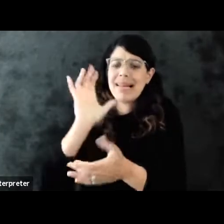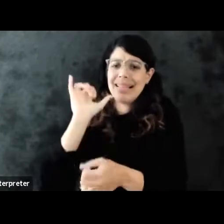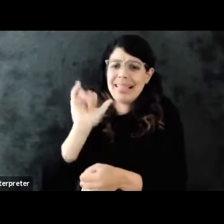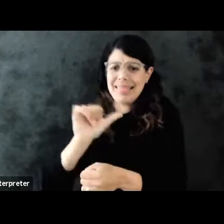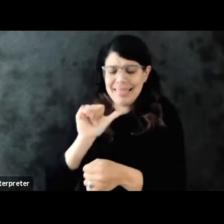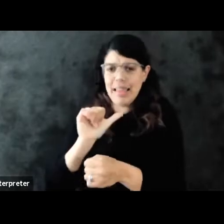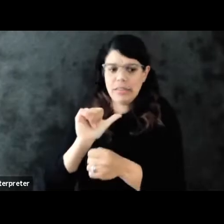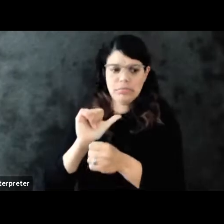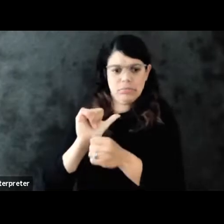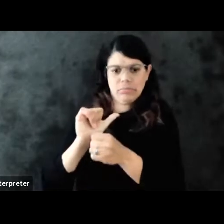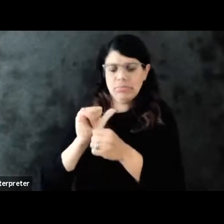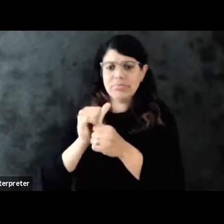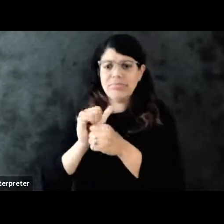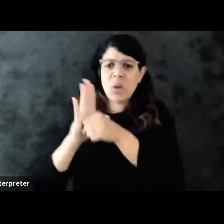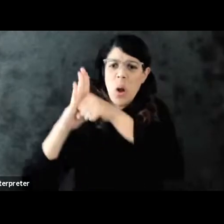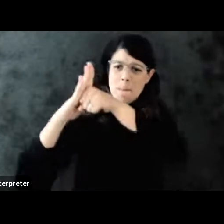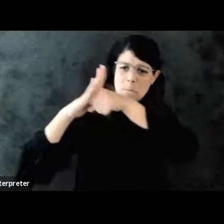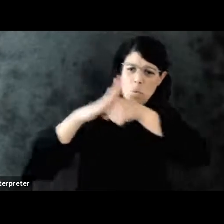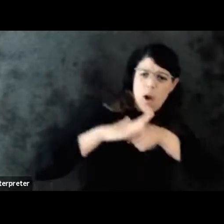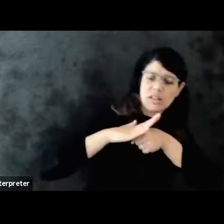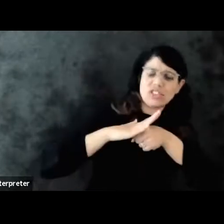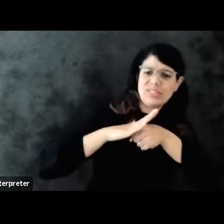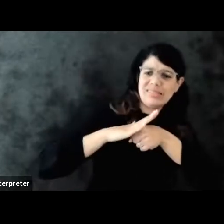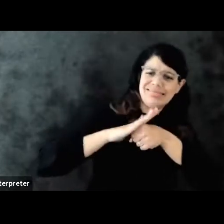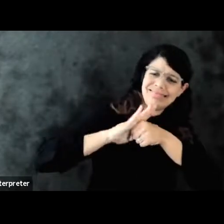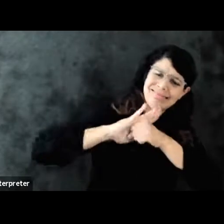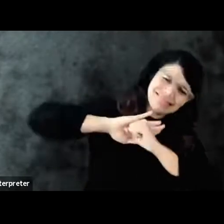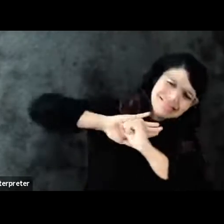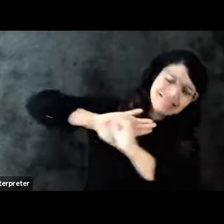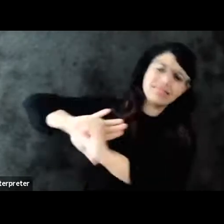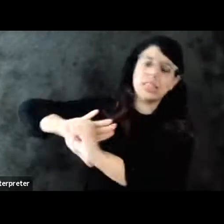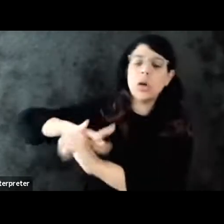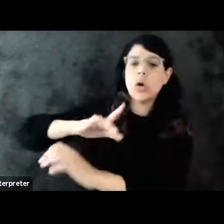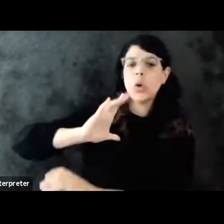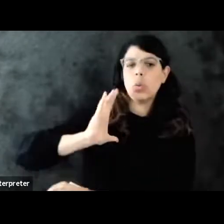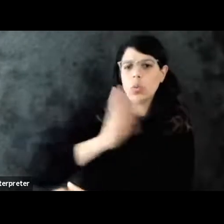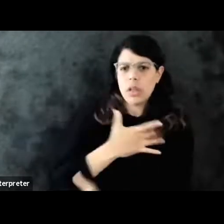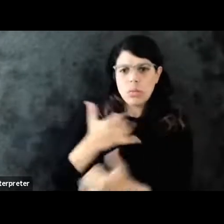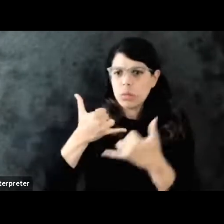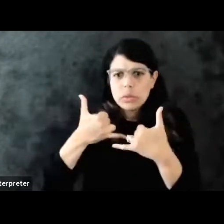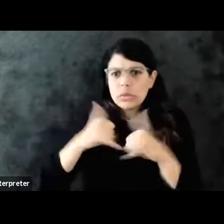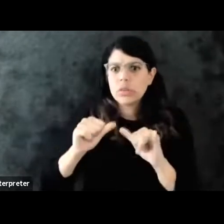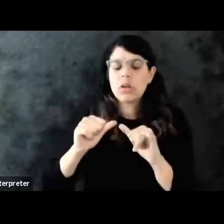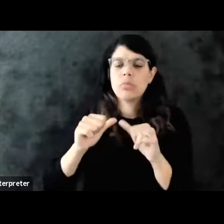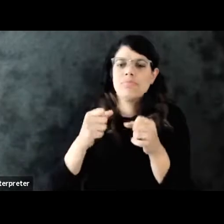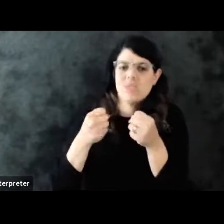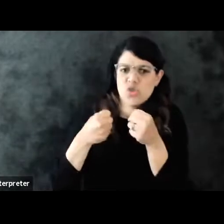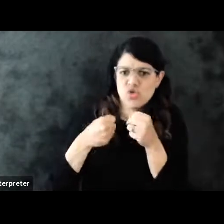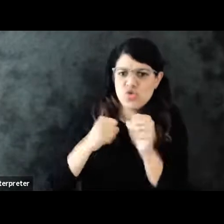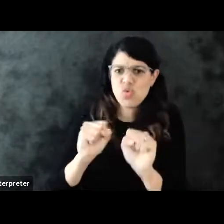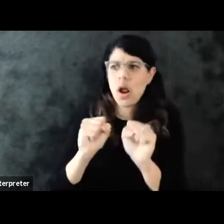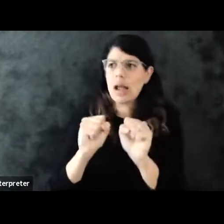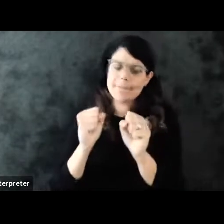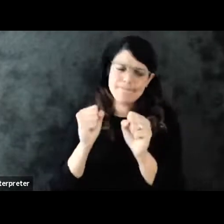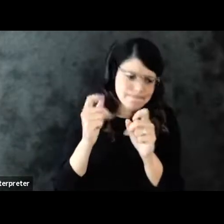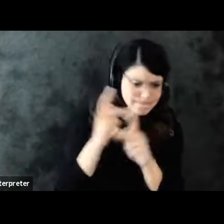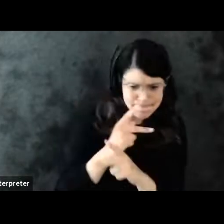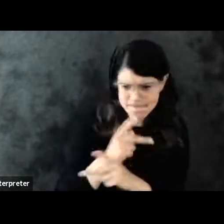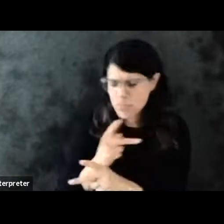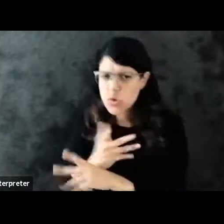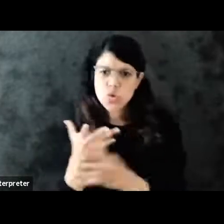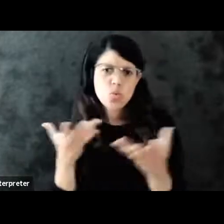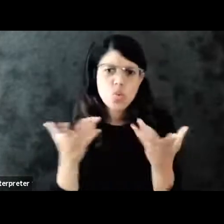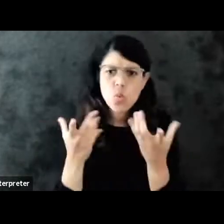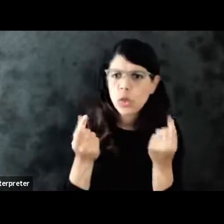done as much as we could. Our ranks were thinner back then. Now we got more. We got one of the things